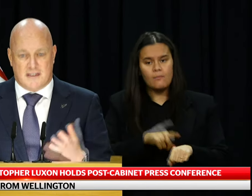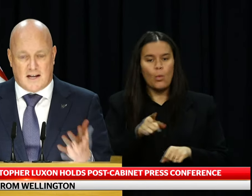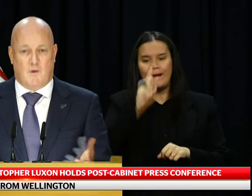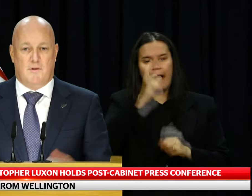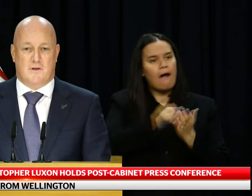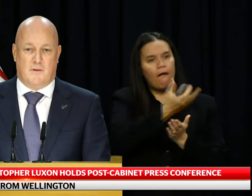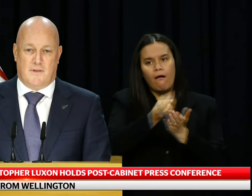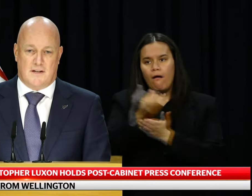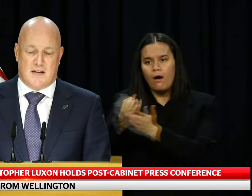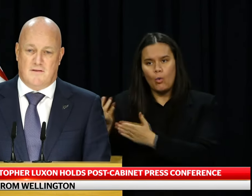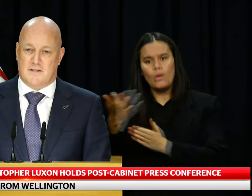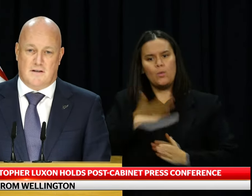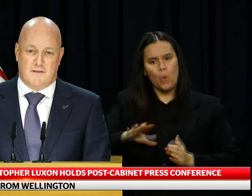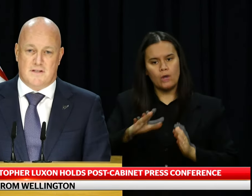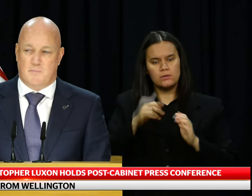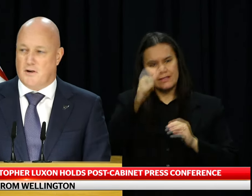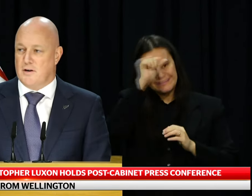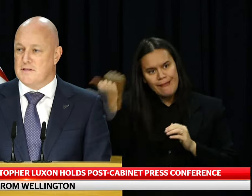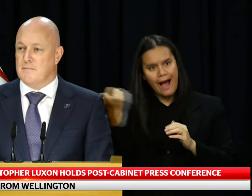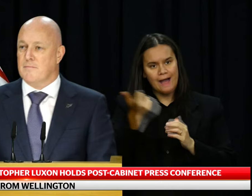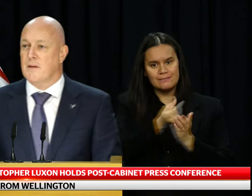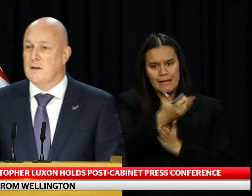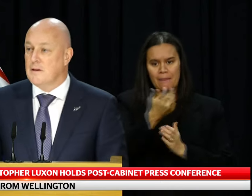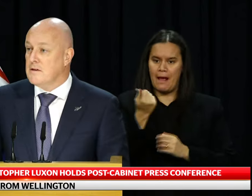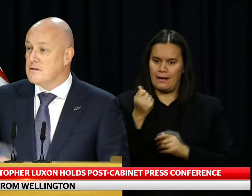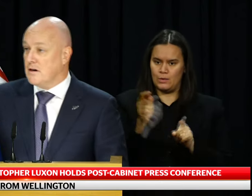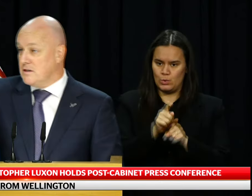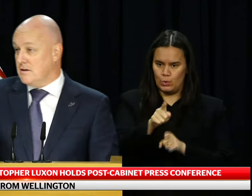and that's exactly what we're doing with our savings and our efficiency programs.